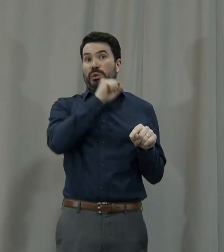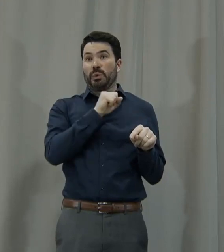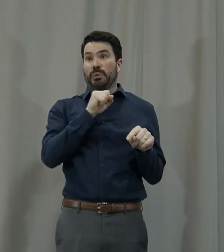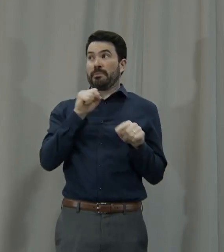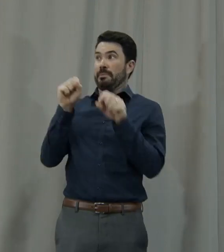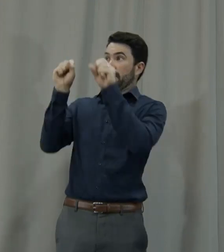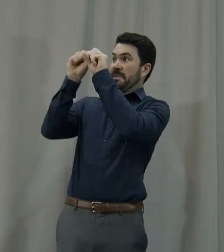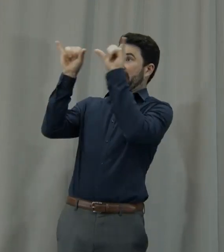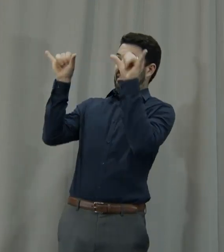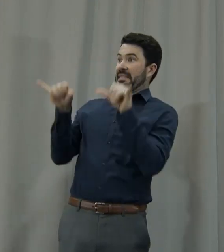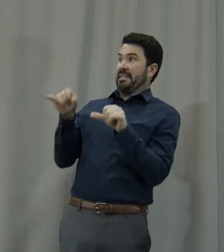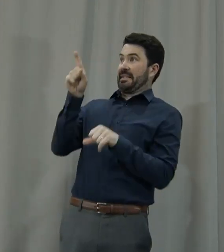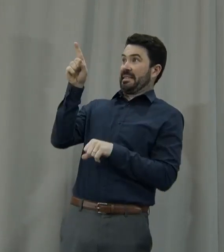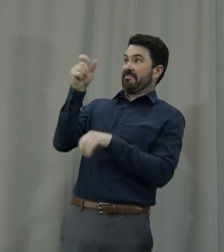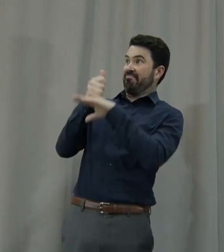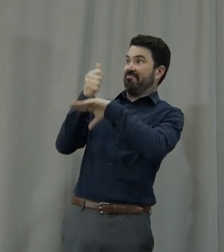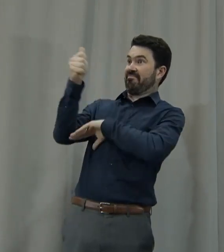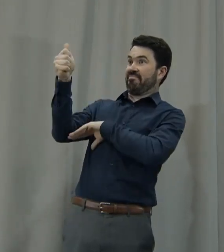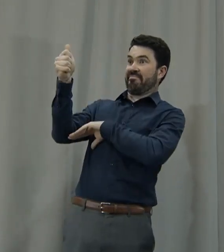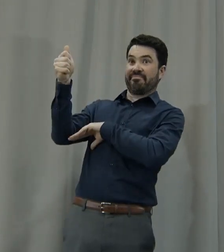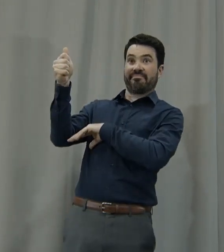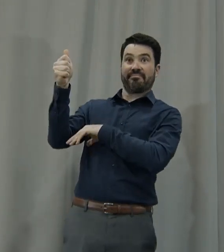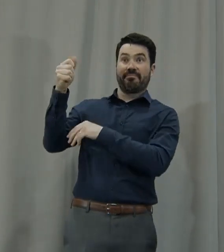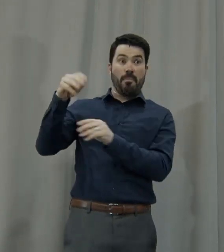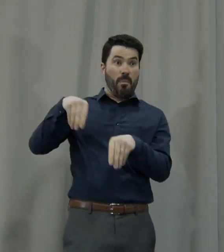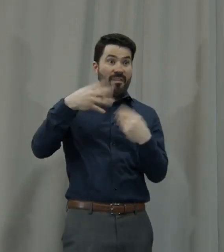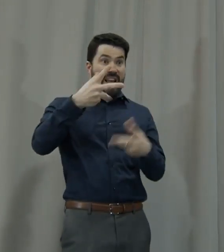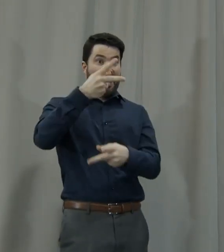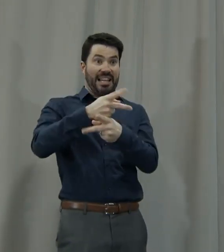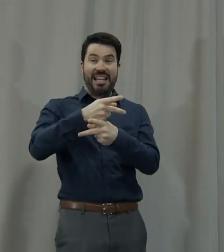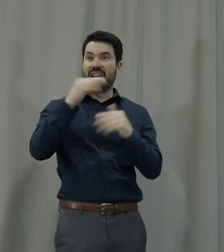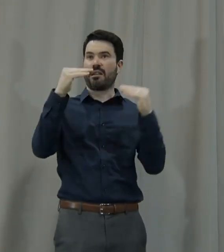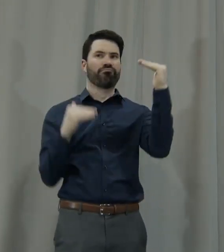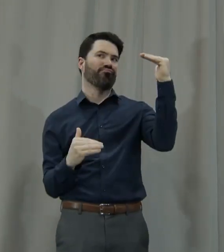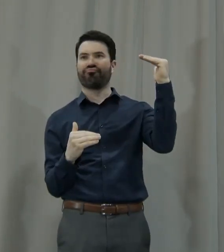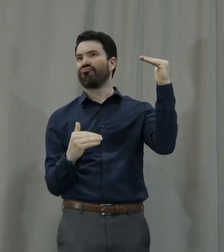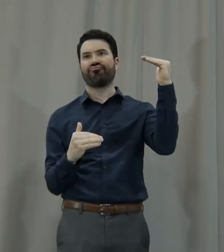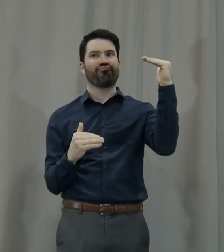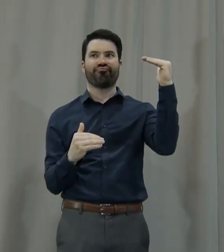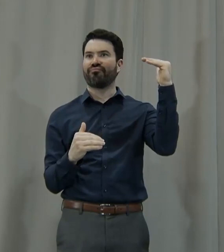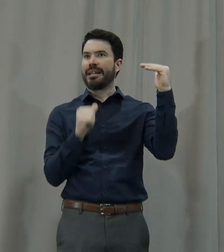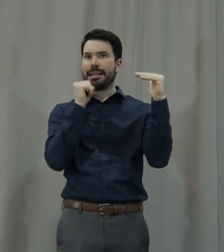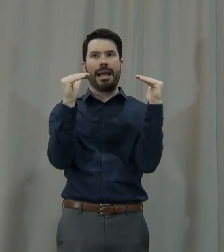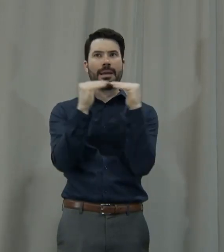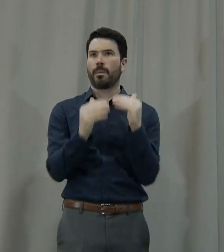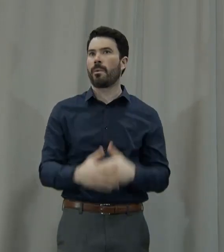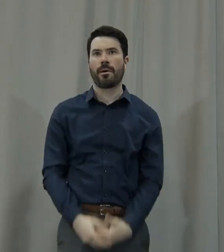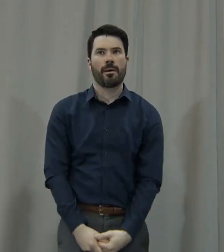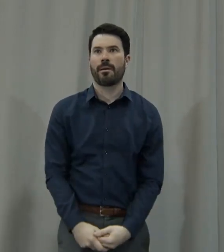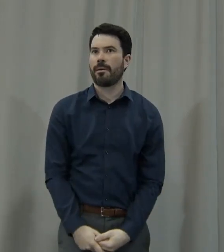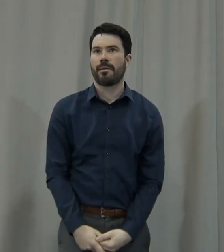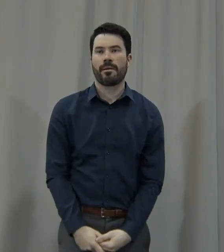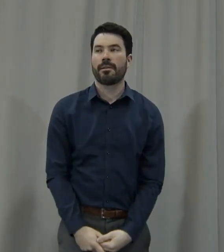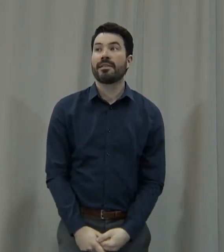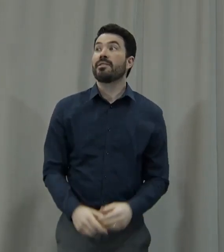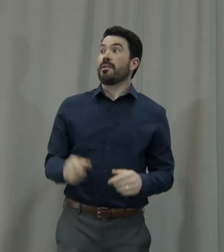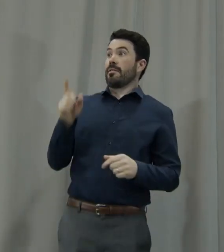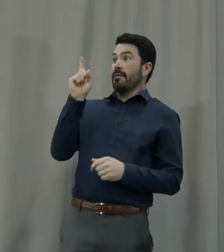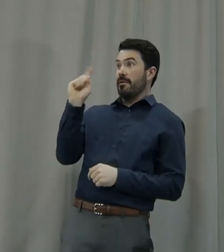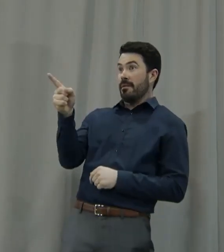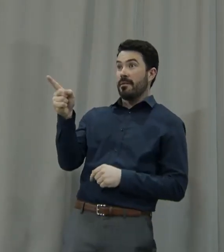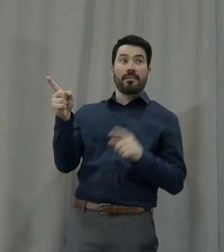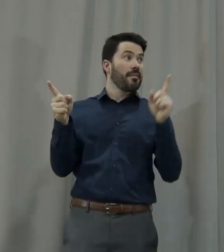systems and unequal care. The folks we just recognized are folks who were charged with